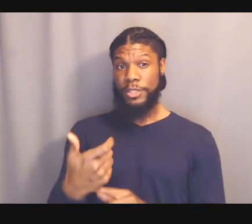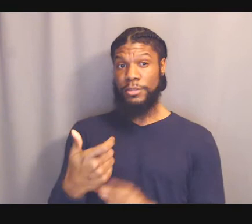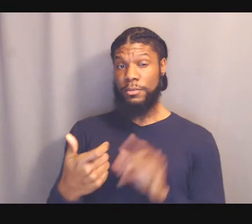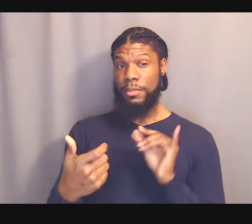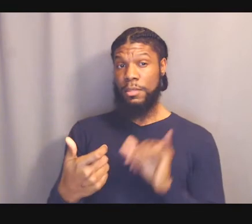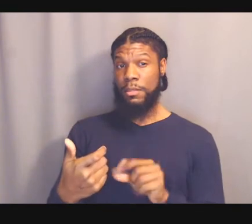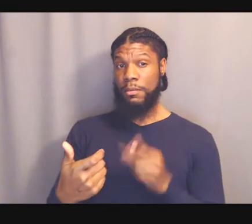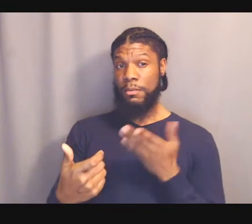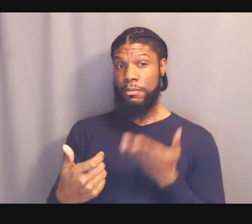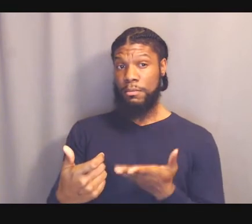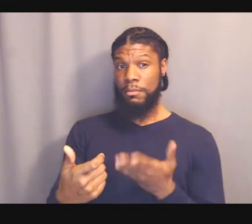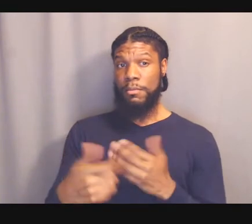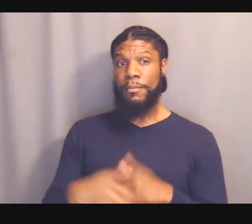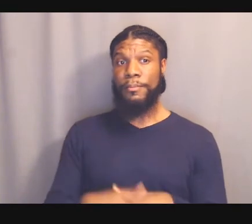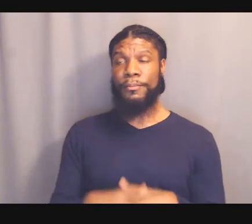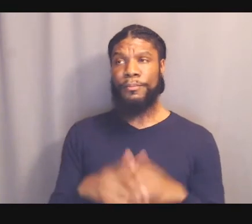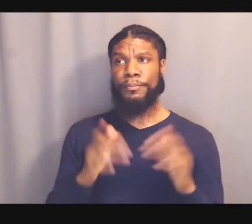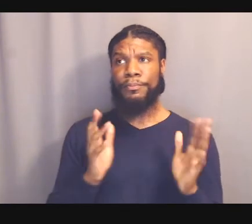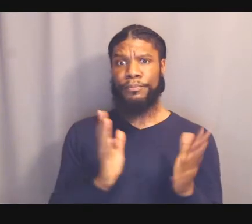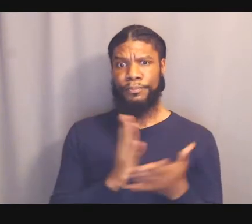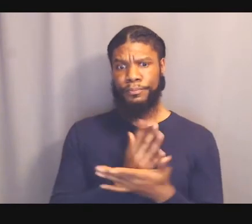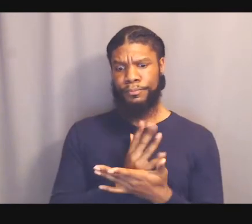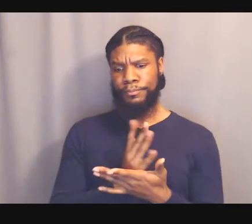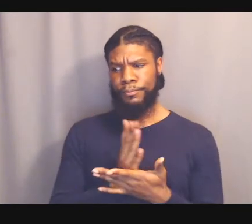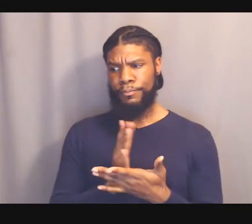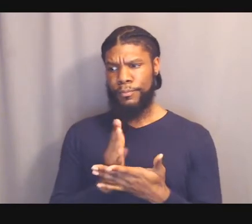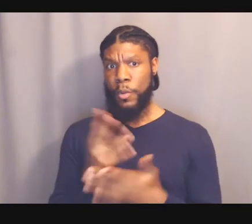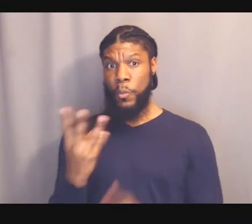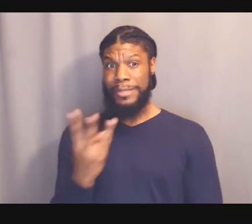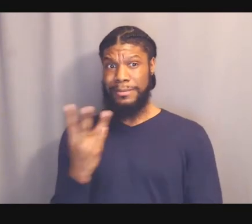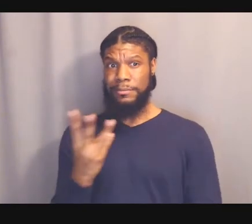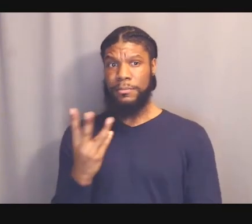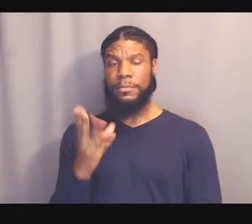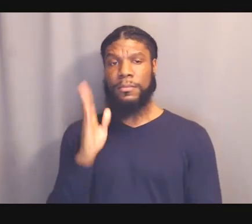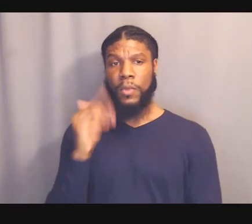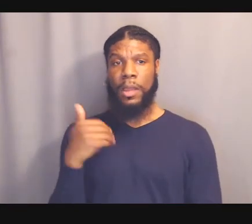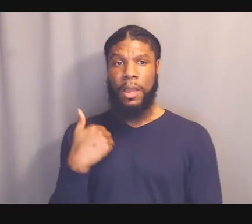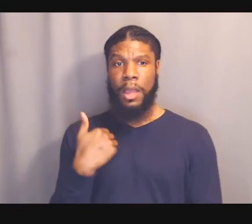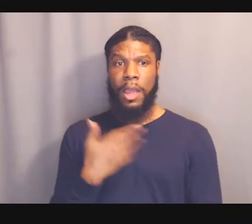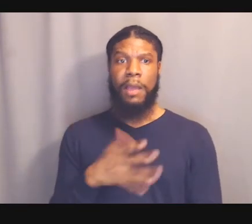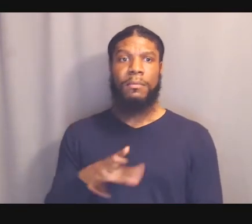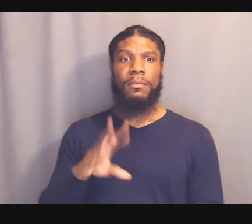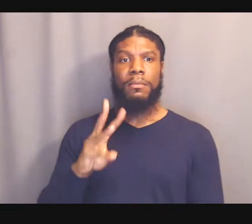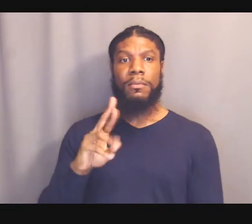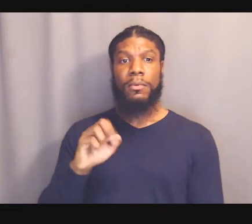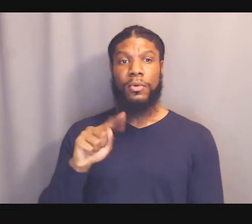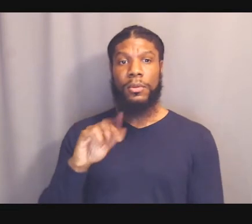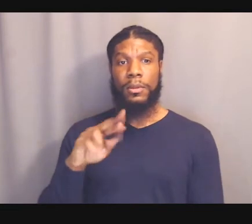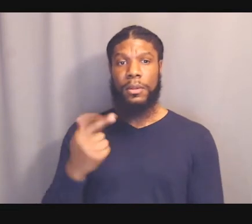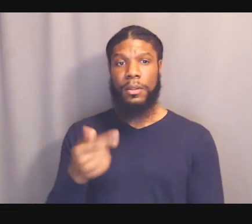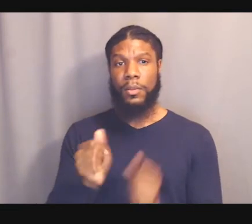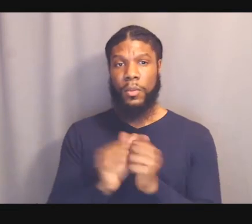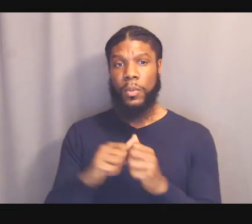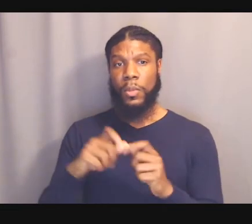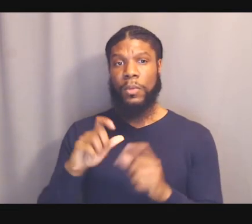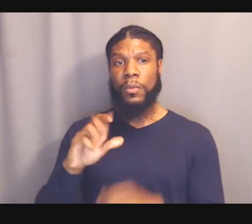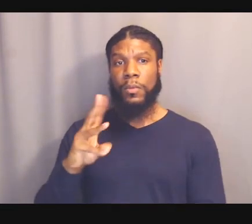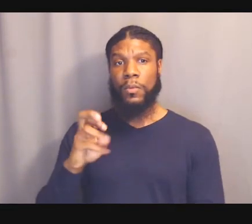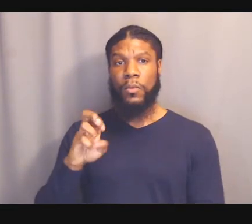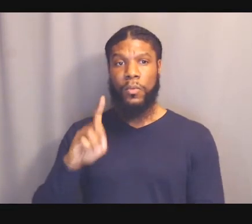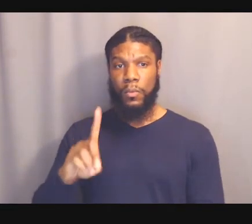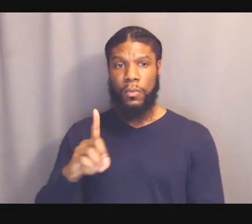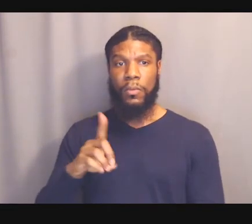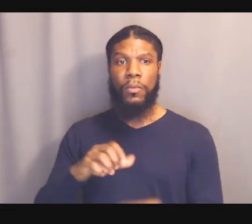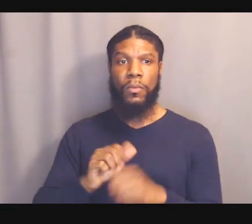Then Wednesday, we have a Wrestling with the Word on Facebook Live with three of my sisters, Pastor